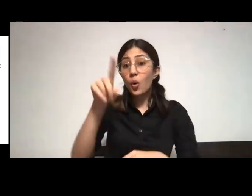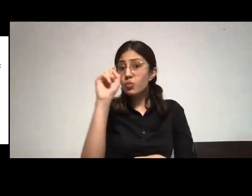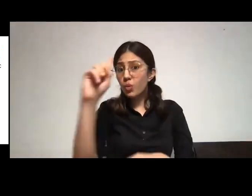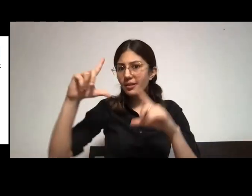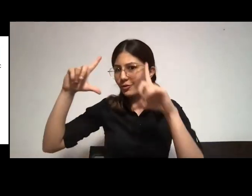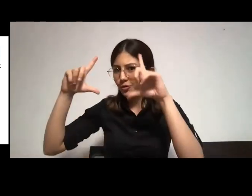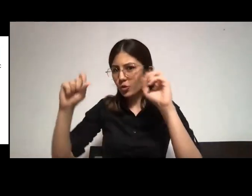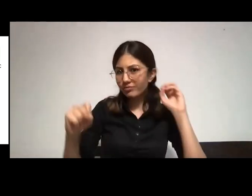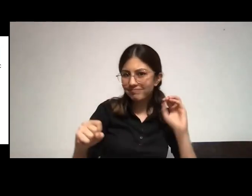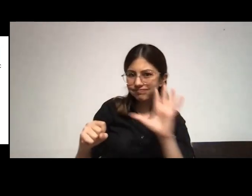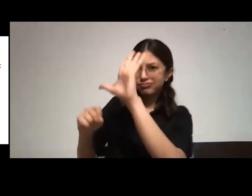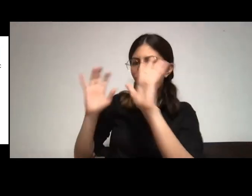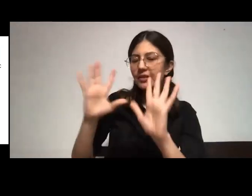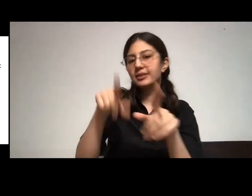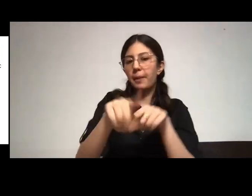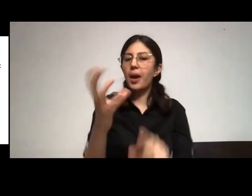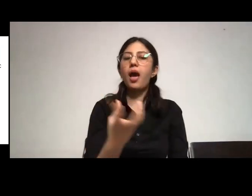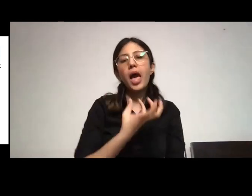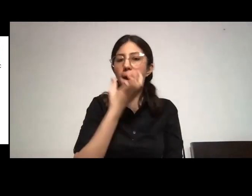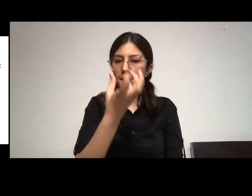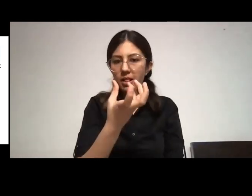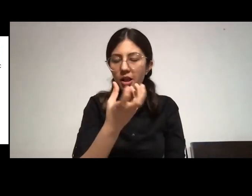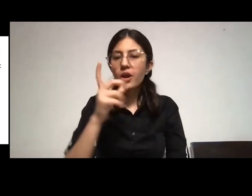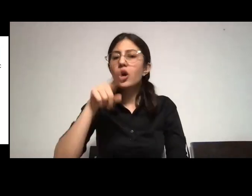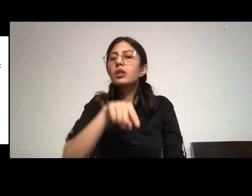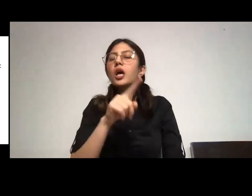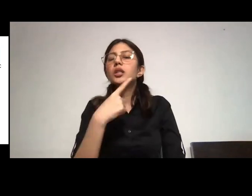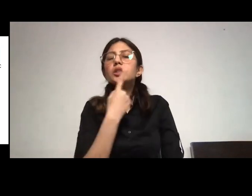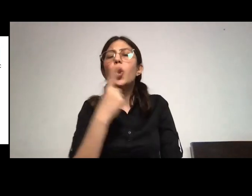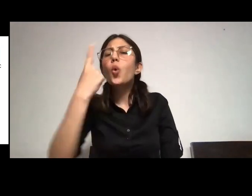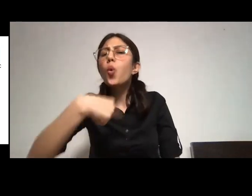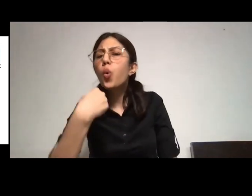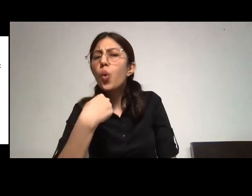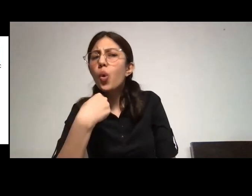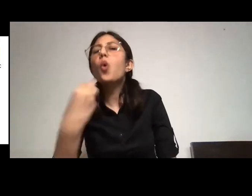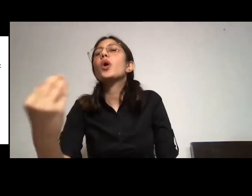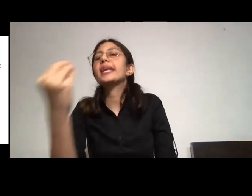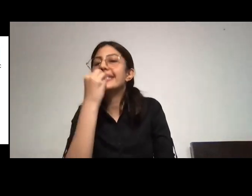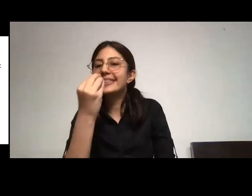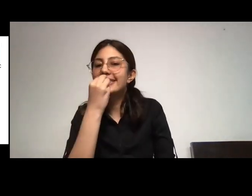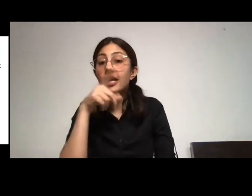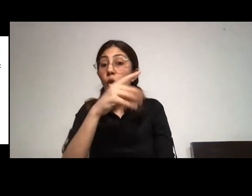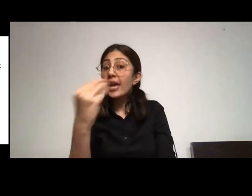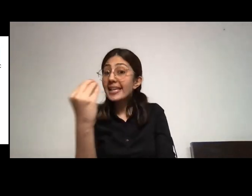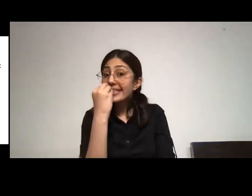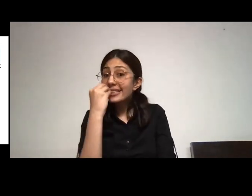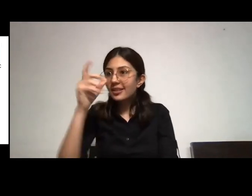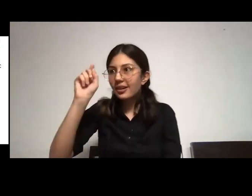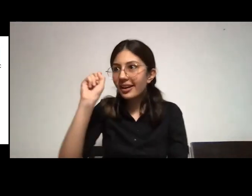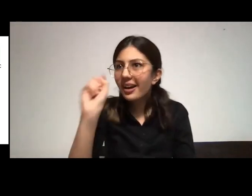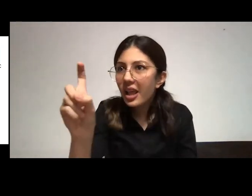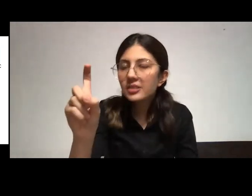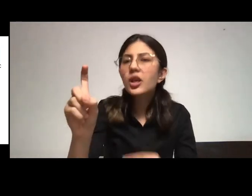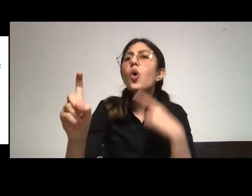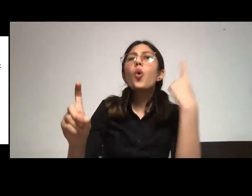It will say, if it's an apple, then it will say who. So you can say eat. And then when you tap the word eat, it will say